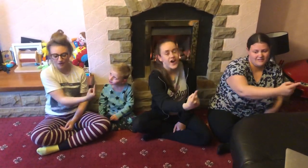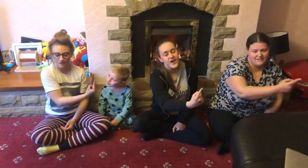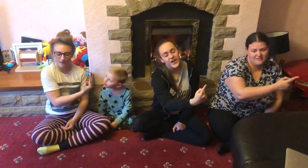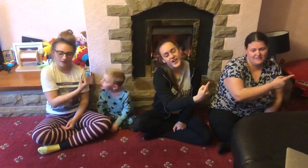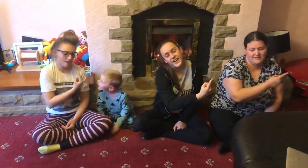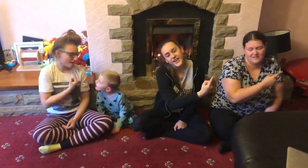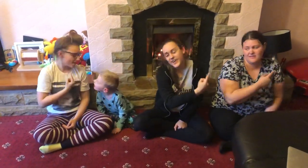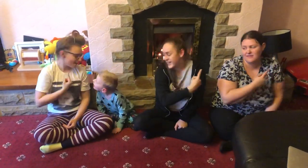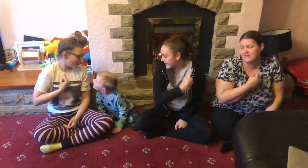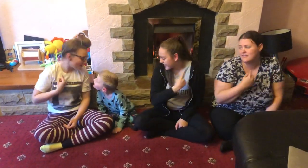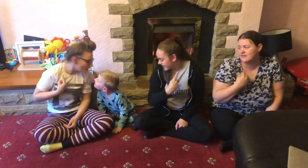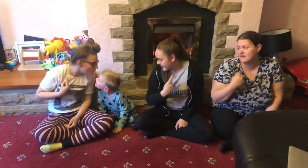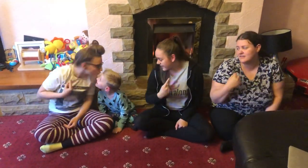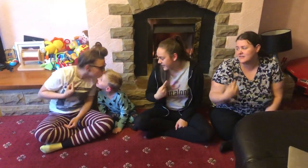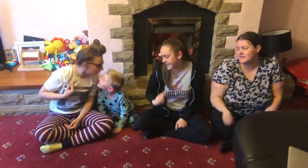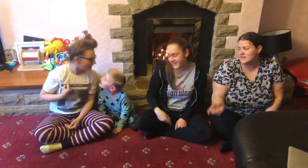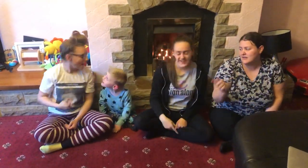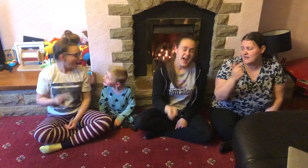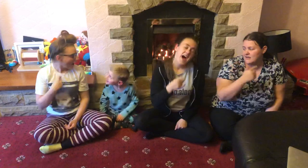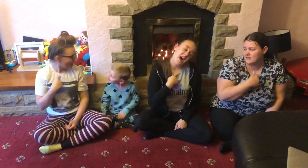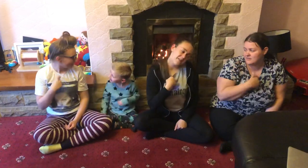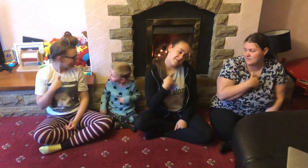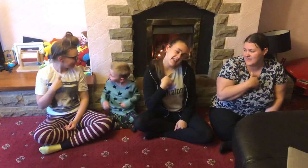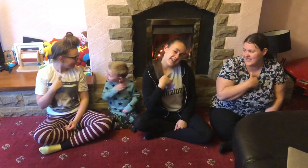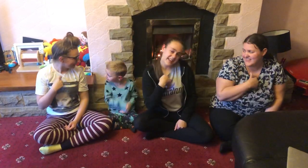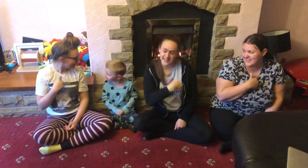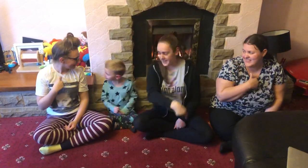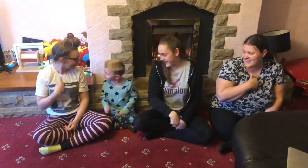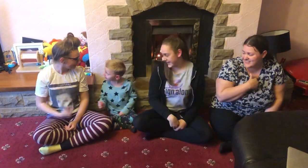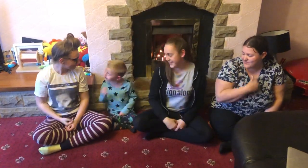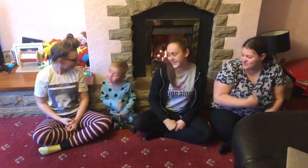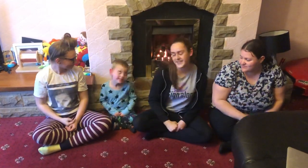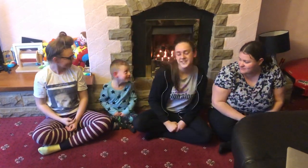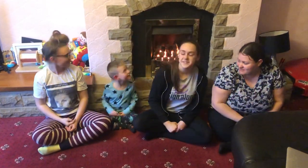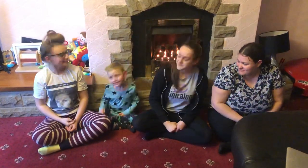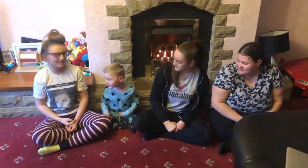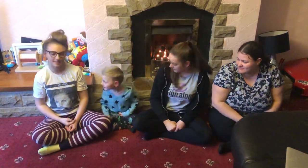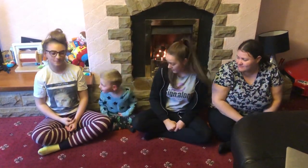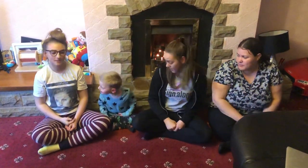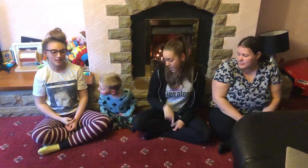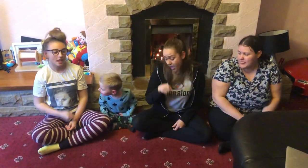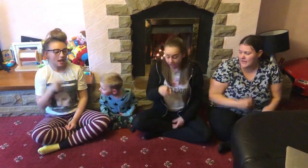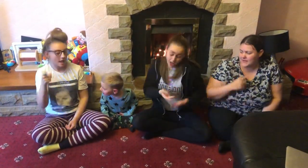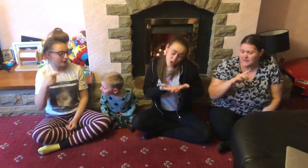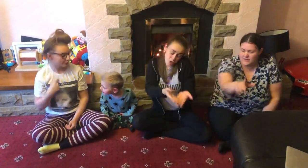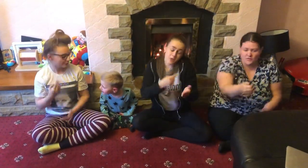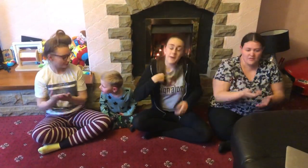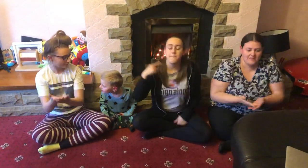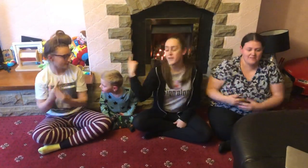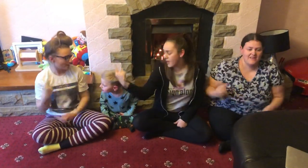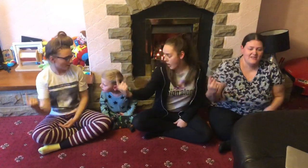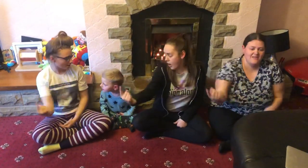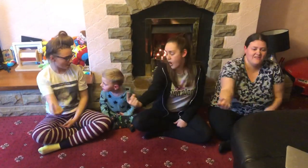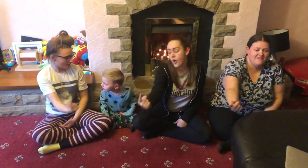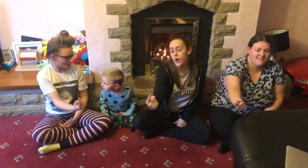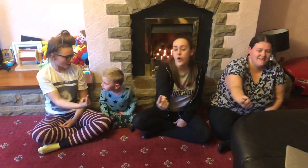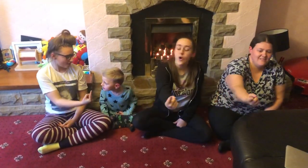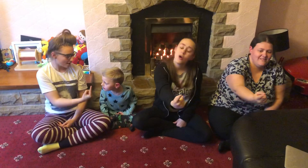of me And you give me all